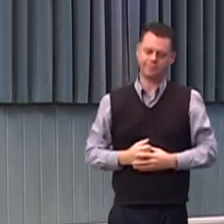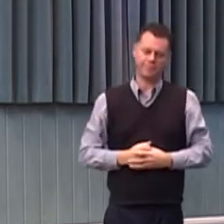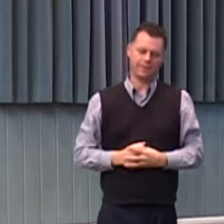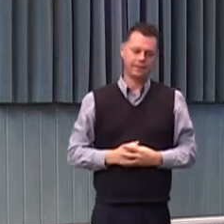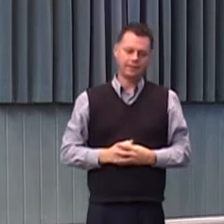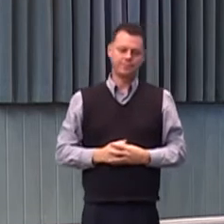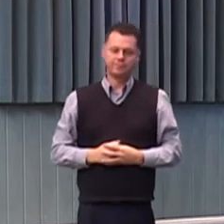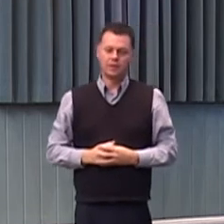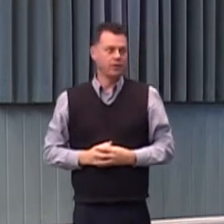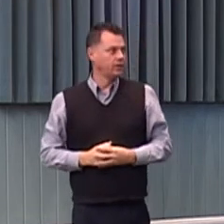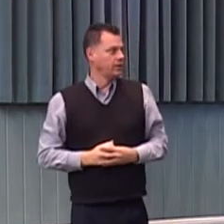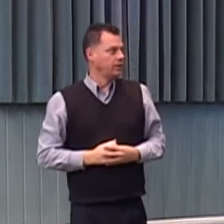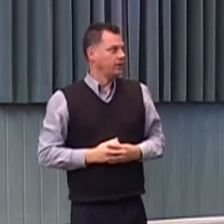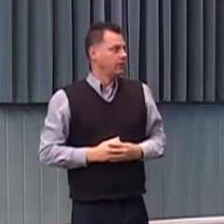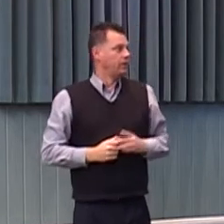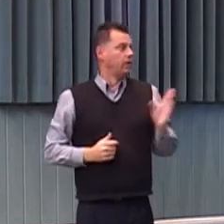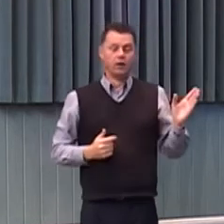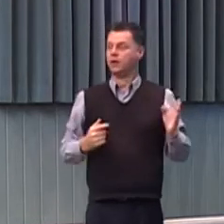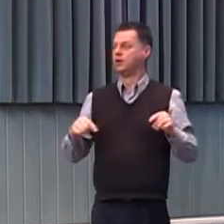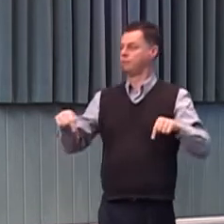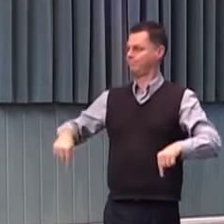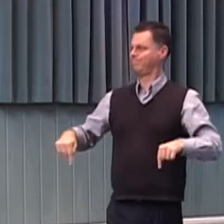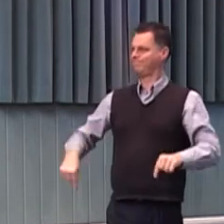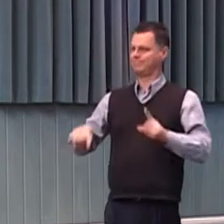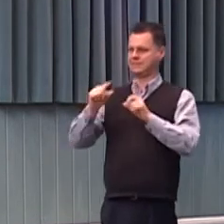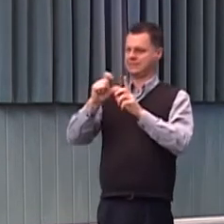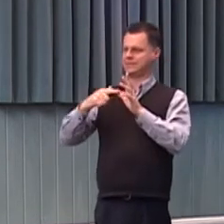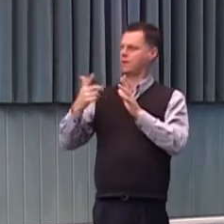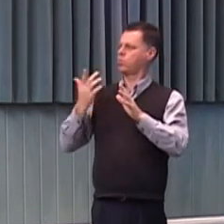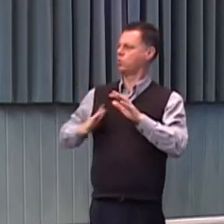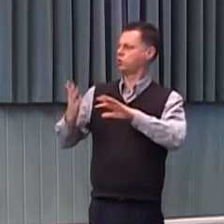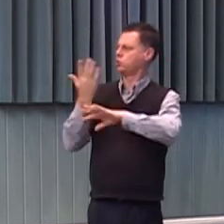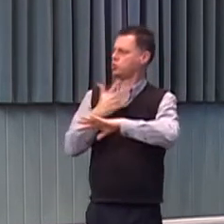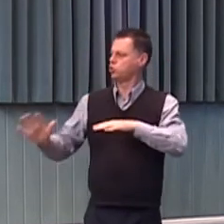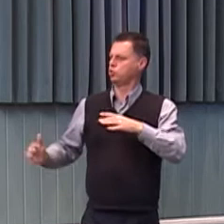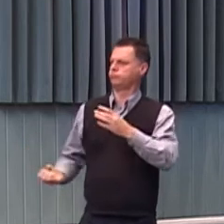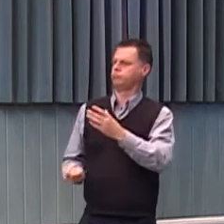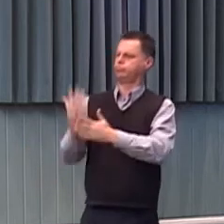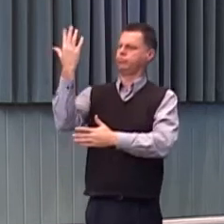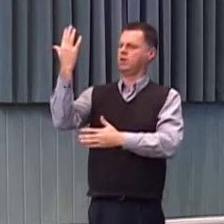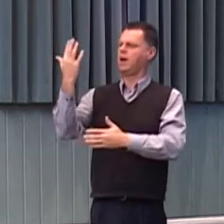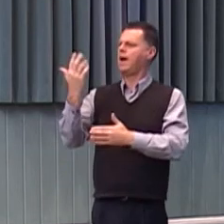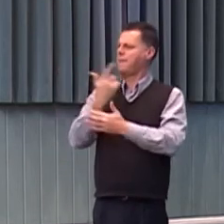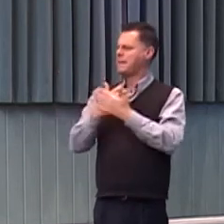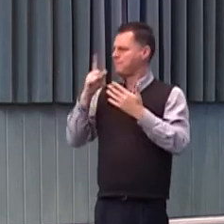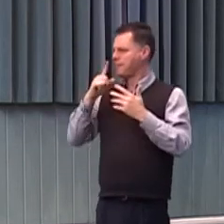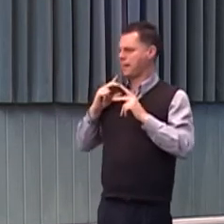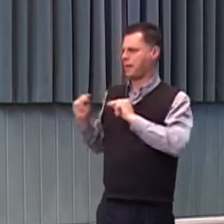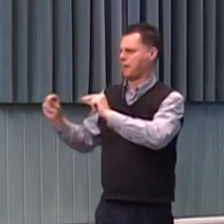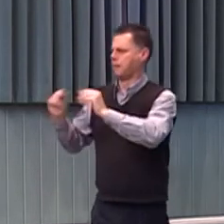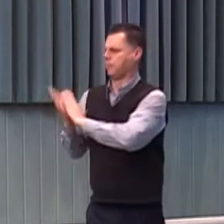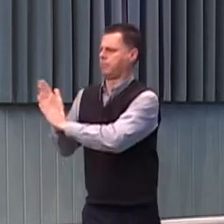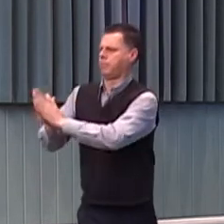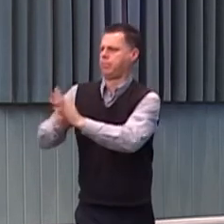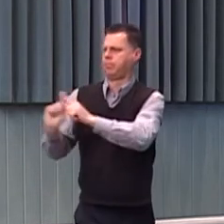So why are we here? We're talking about a regeneration project. Now, there's been a lot of talk, and we've been doing a lot of